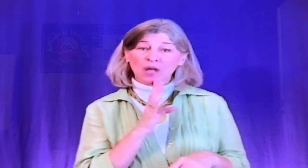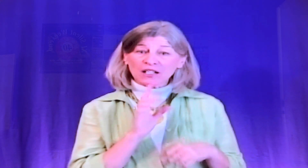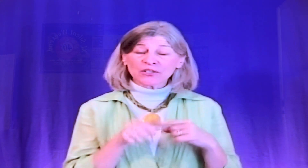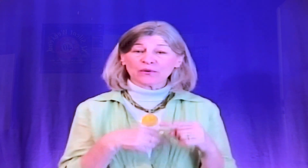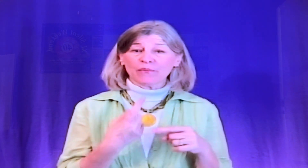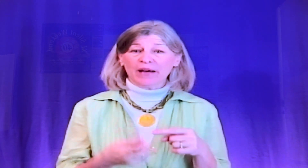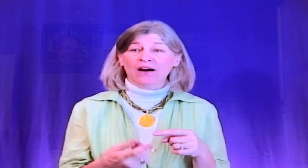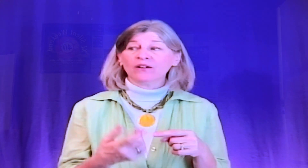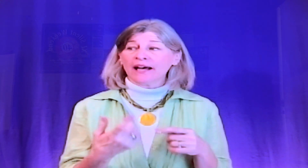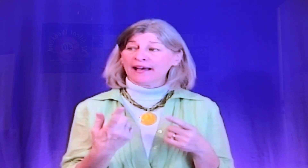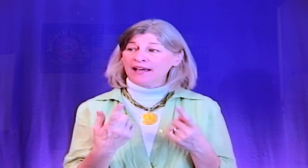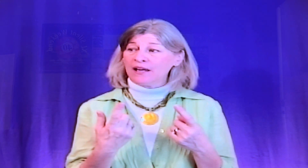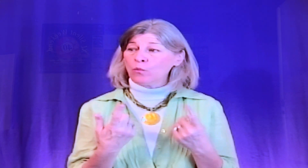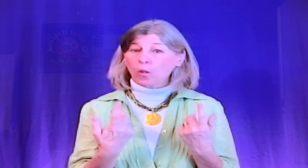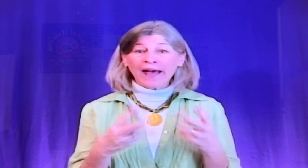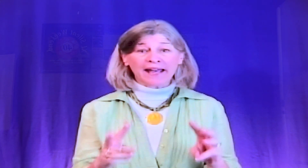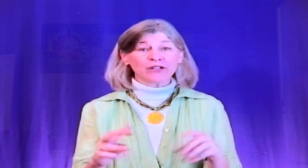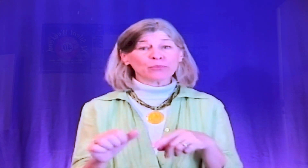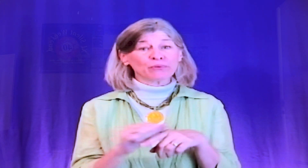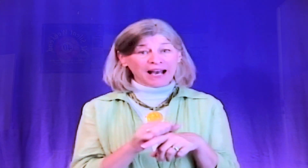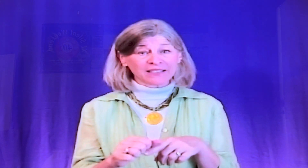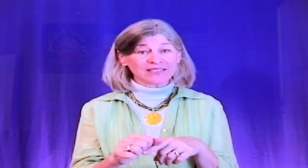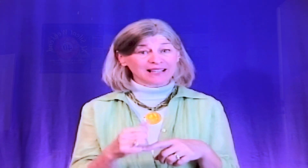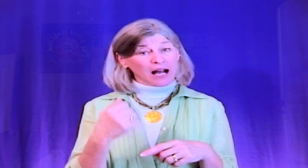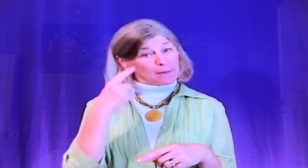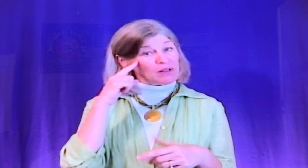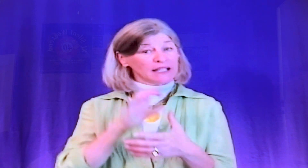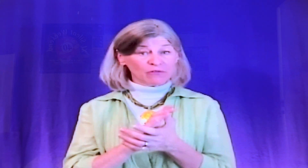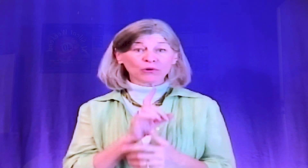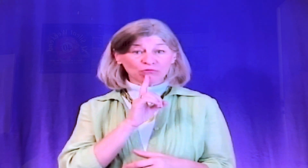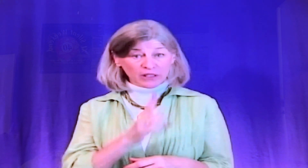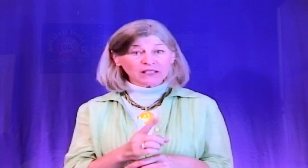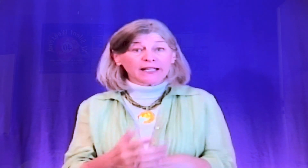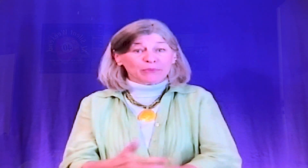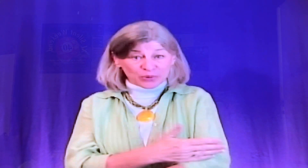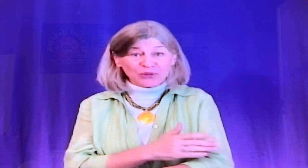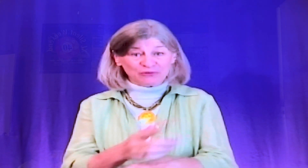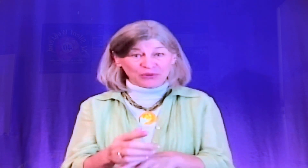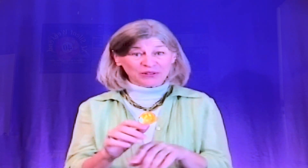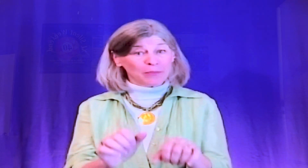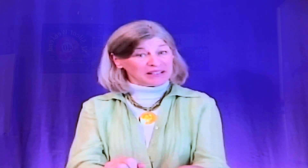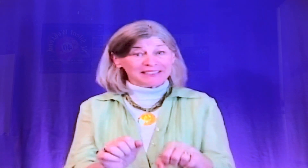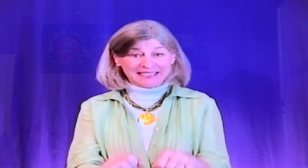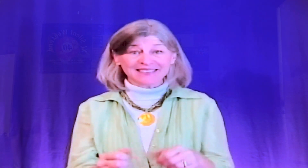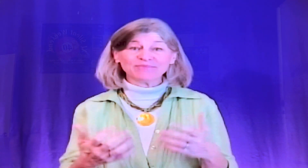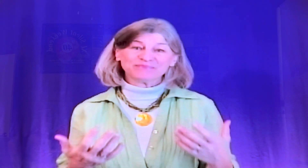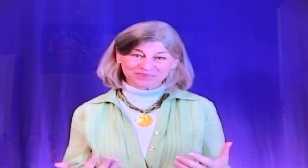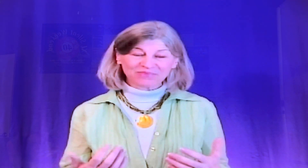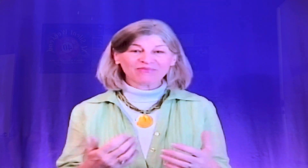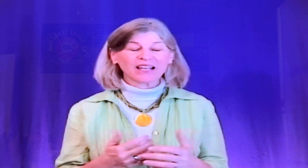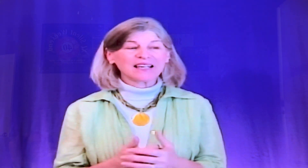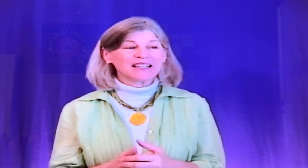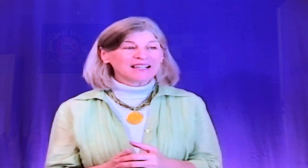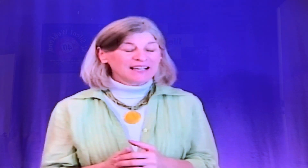talk to you about a way to practice that I believe will really improve your abilities.